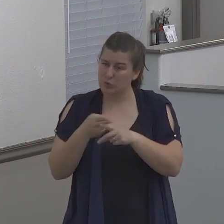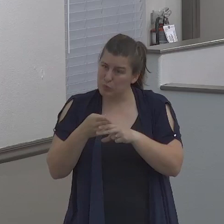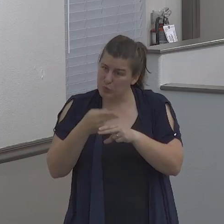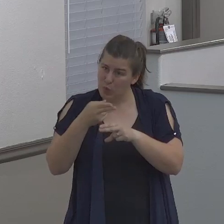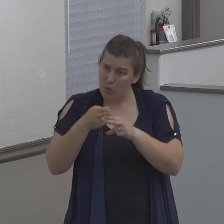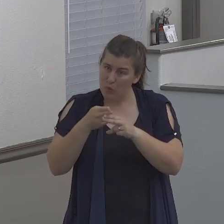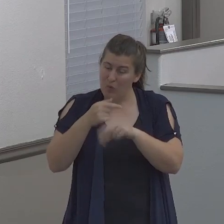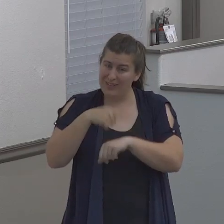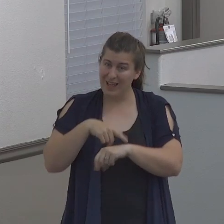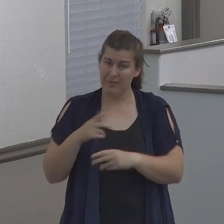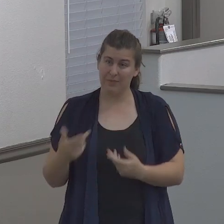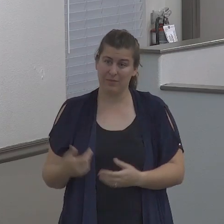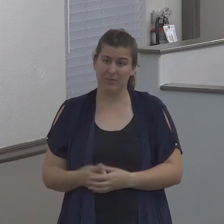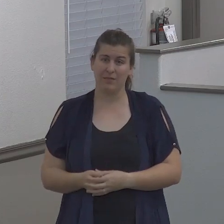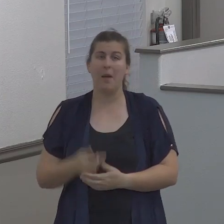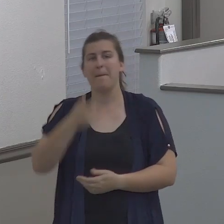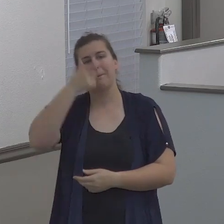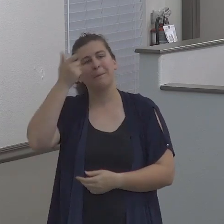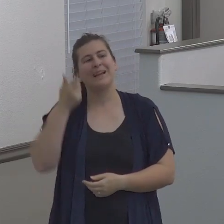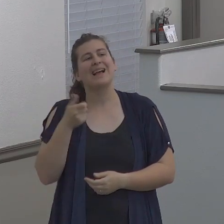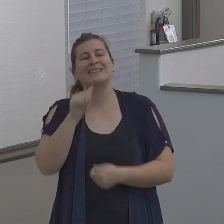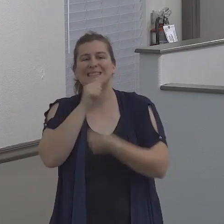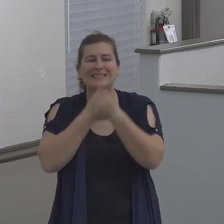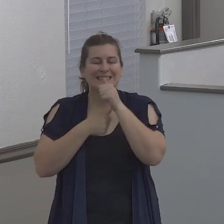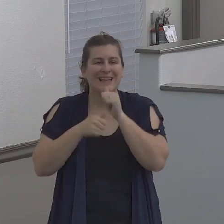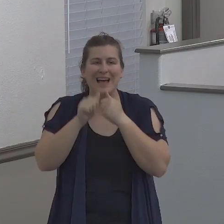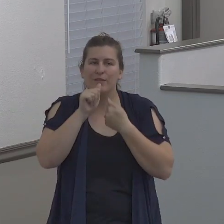going to let you suffer just a little while, He says,